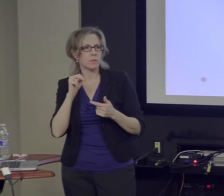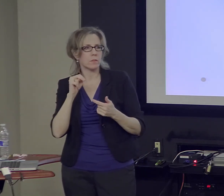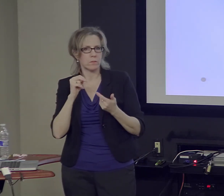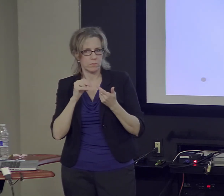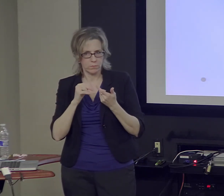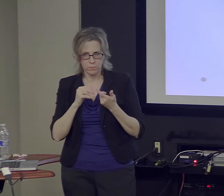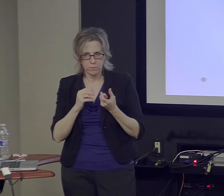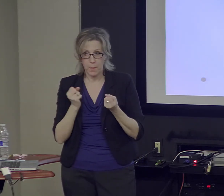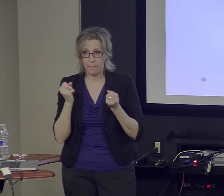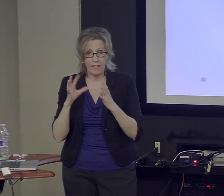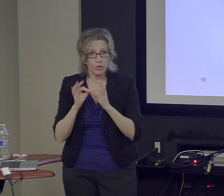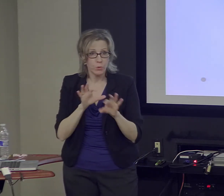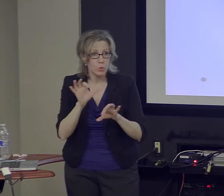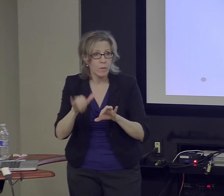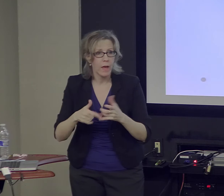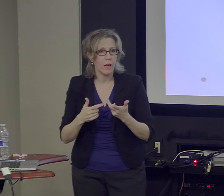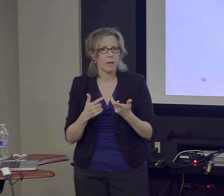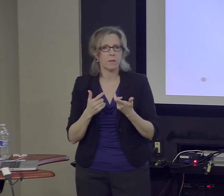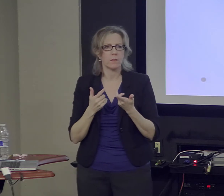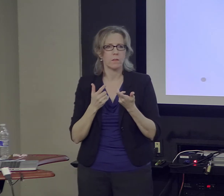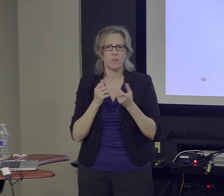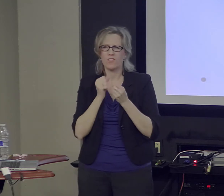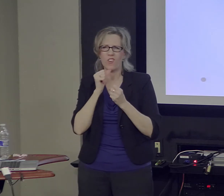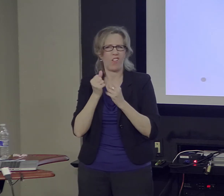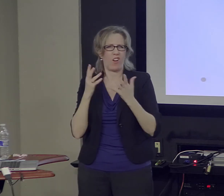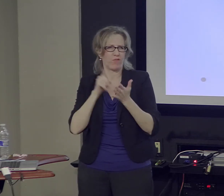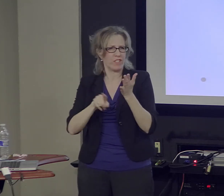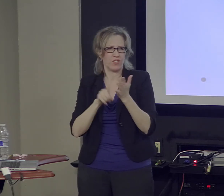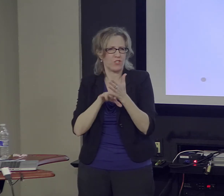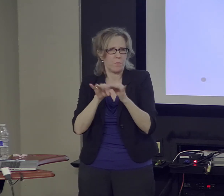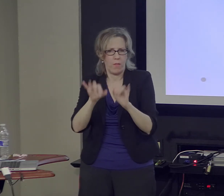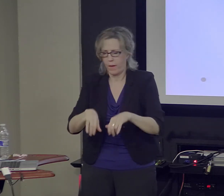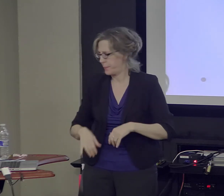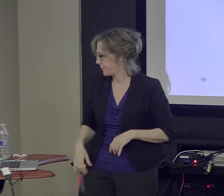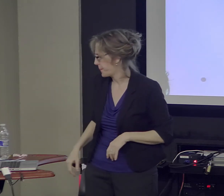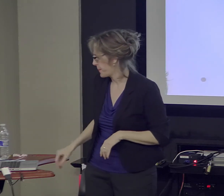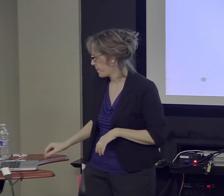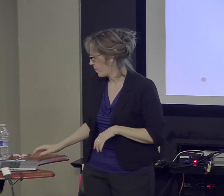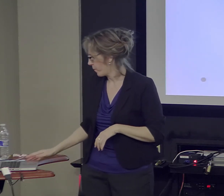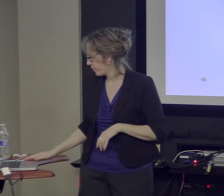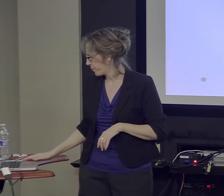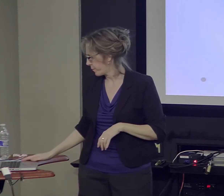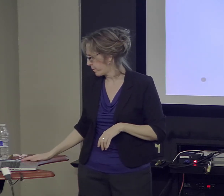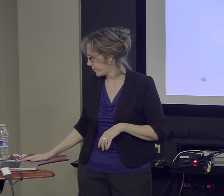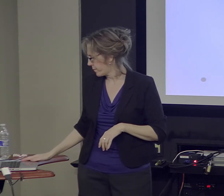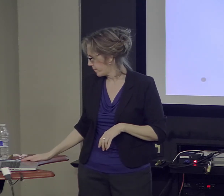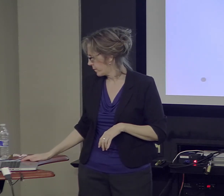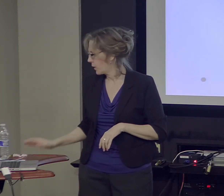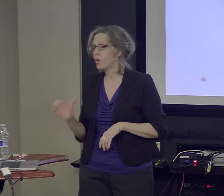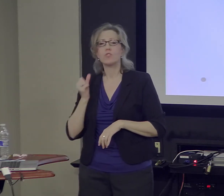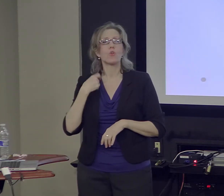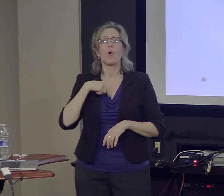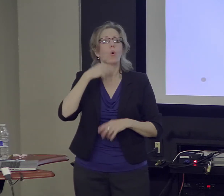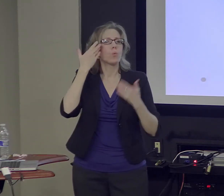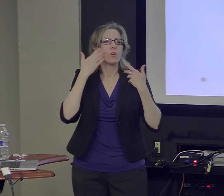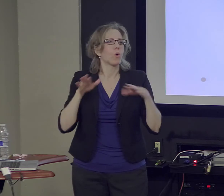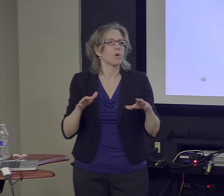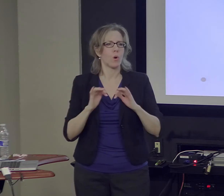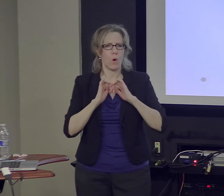are certified to work between whole languages and not necessarily creating an international